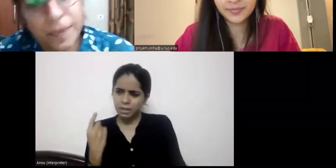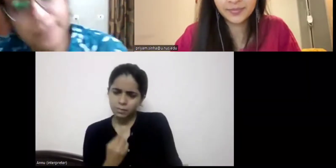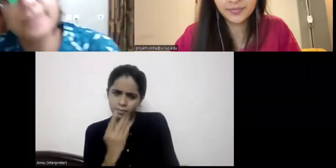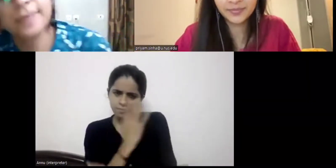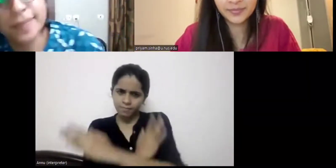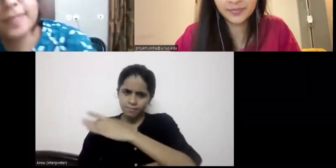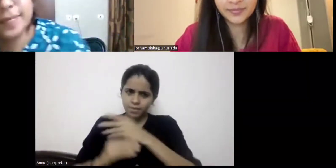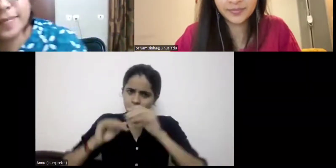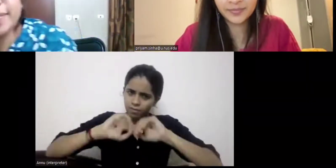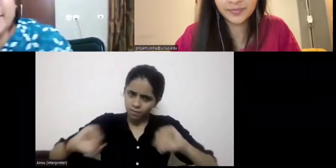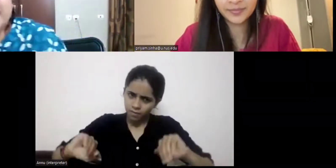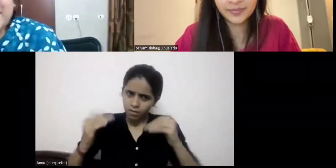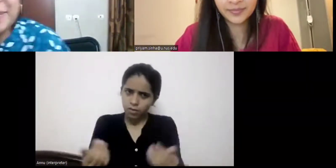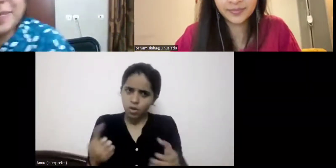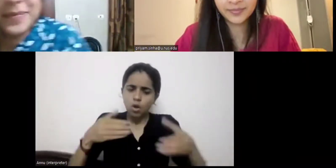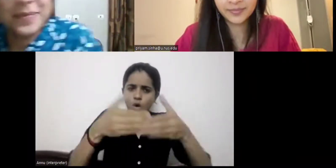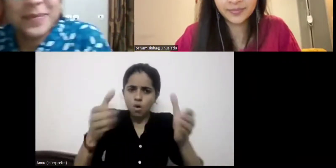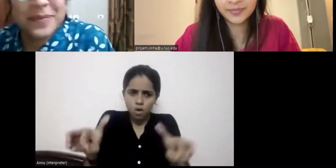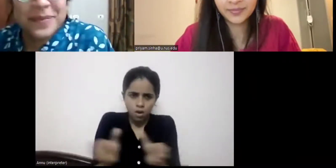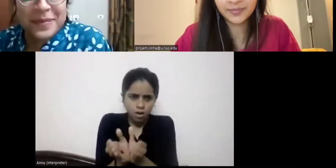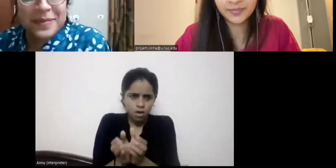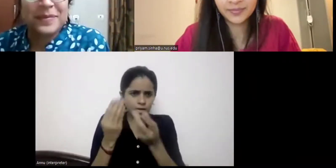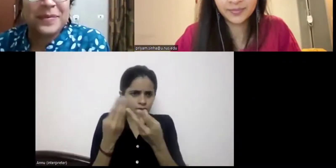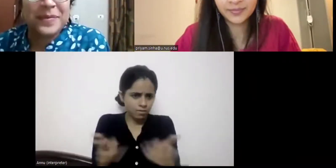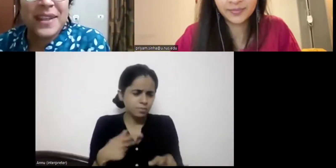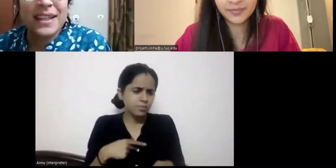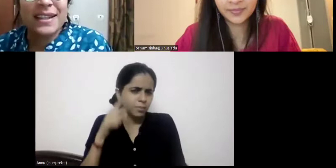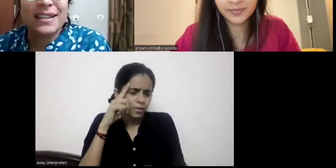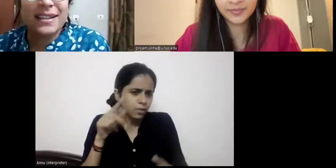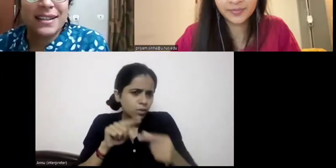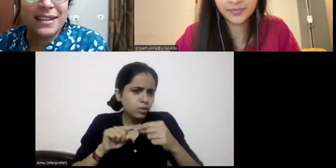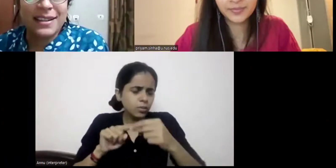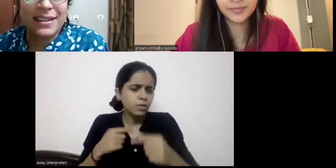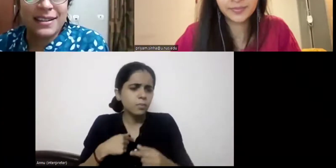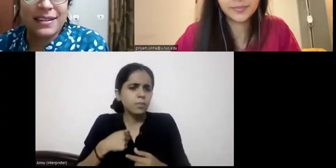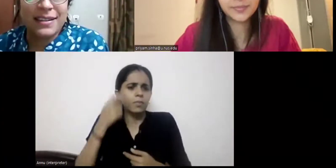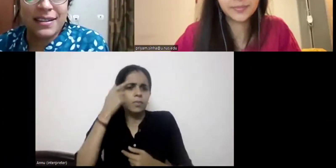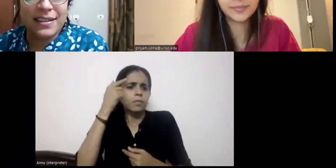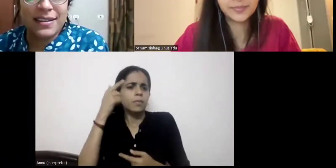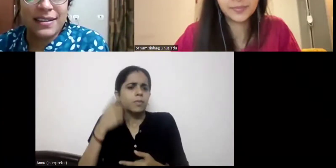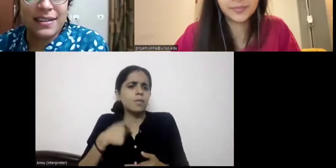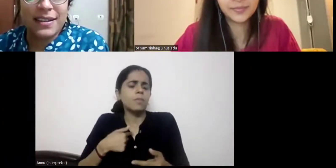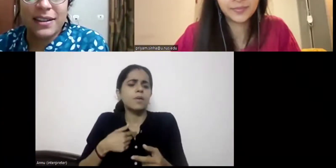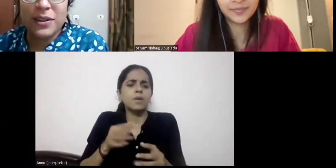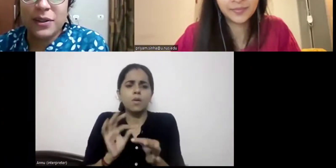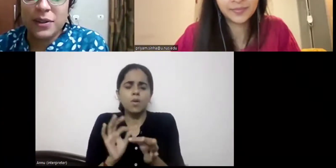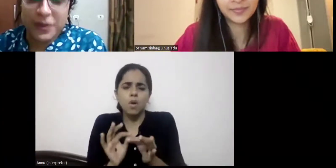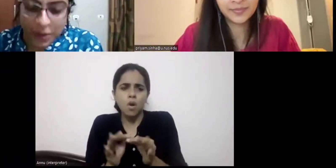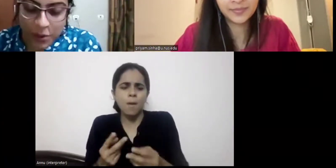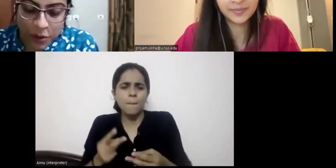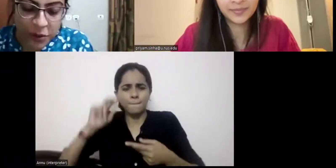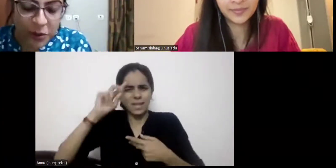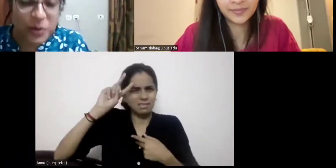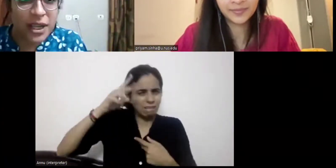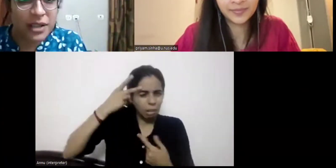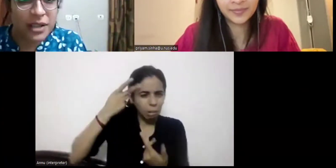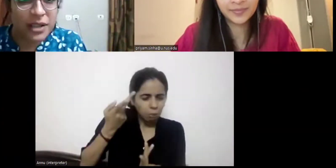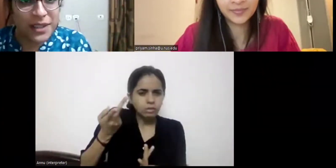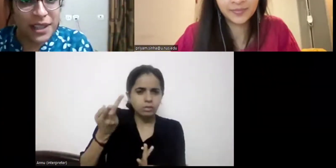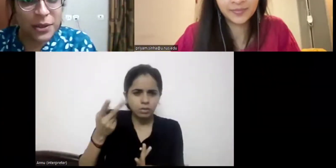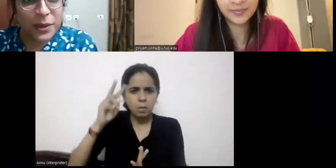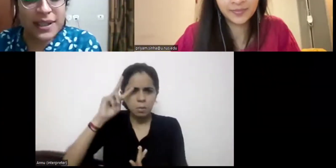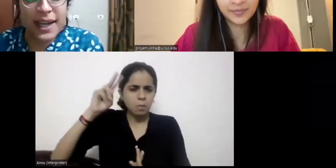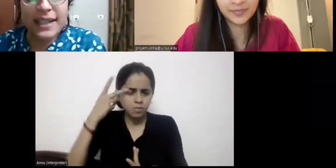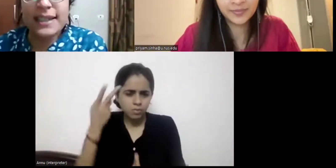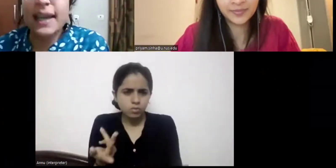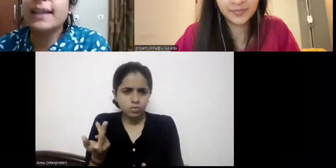individual. It can be in a community or something. So this is my query. And I thought maybe I would have interpreted it wrong. So I thought. No,